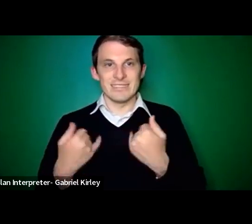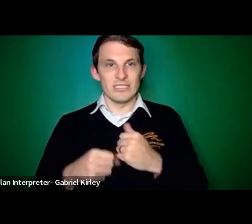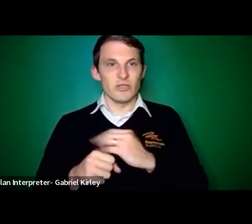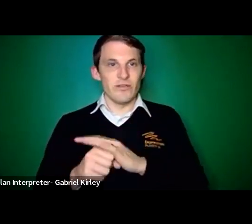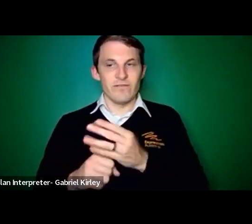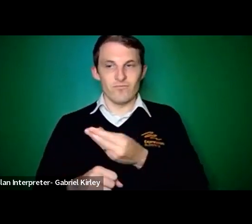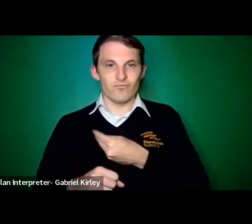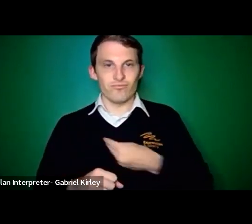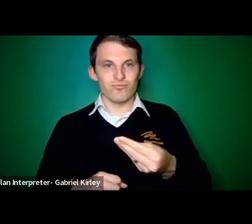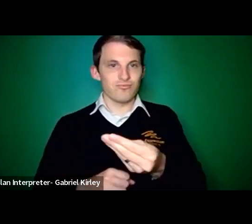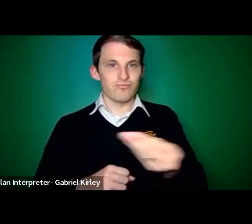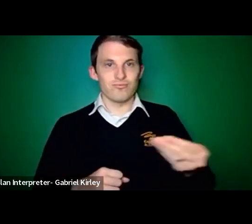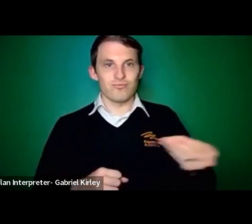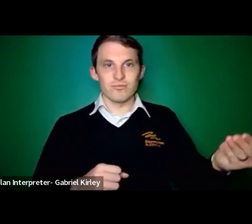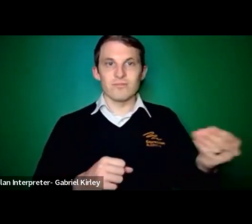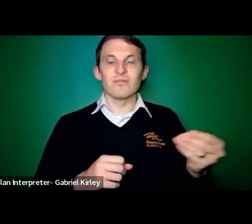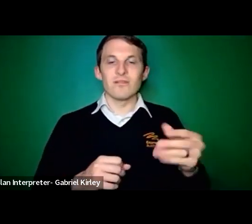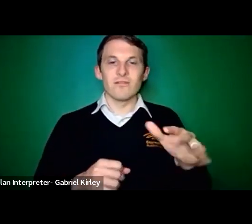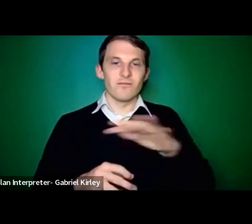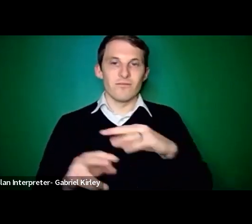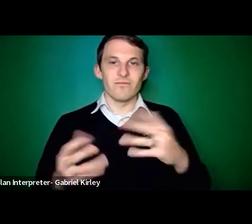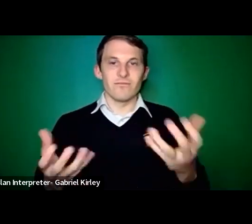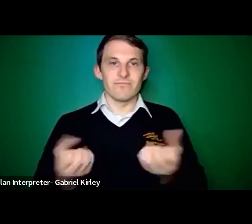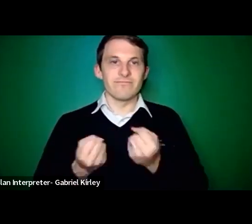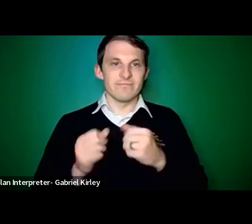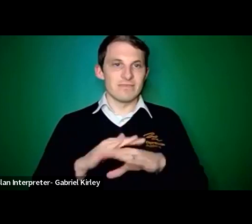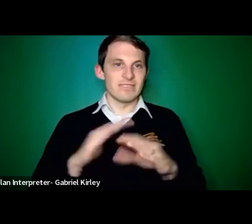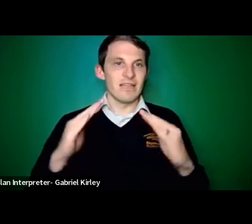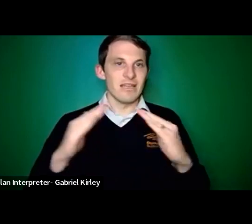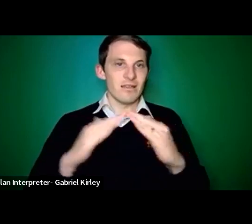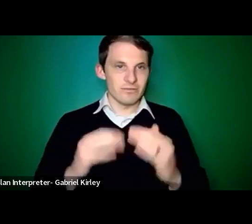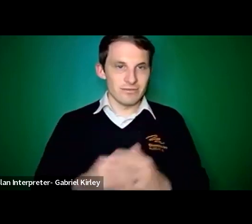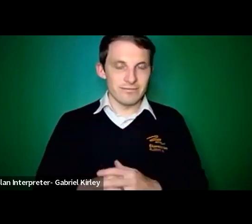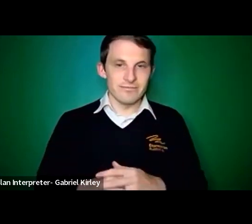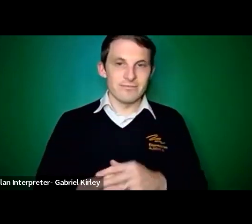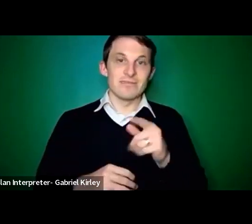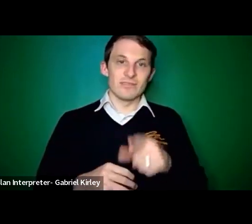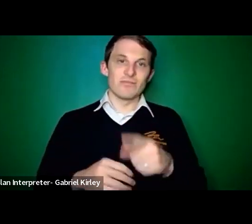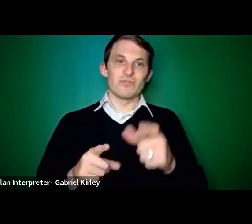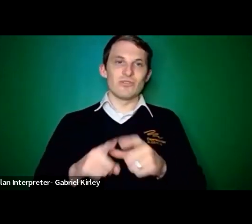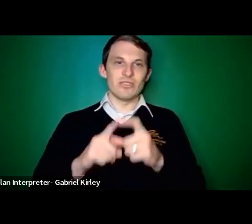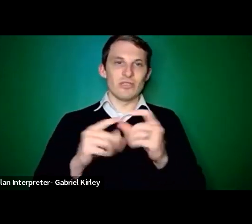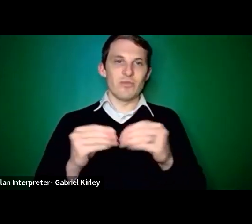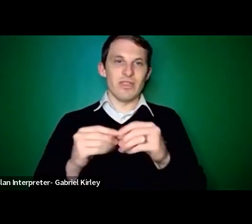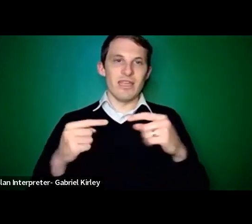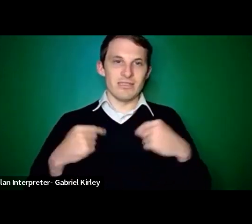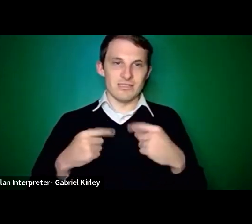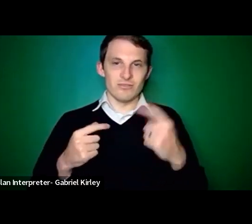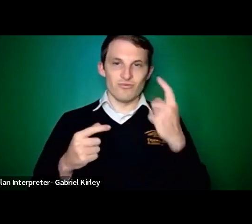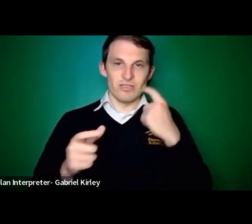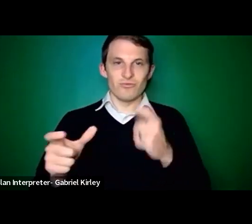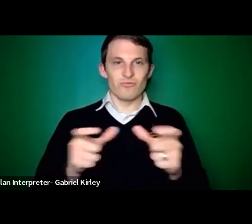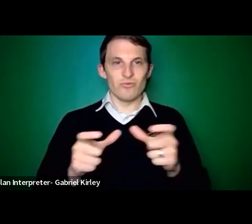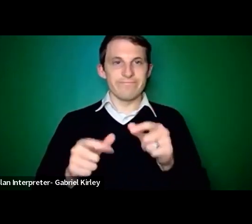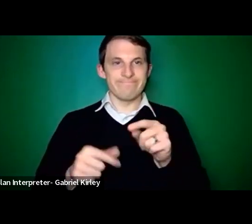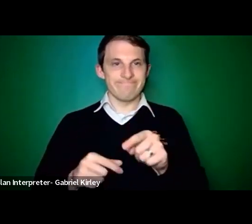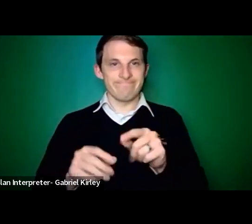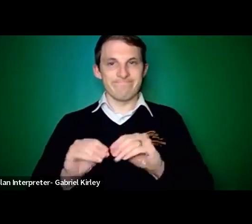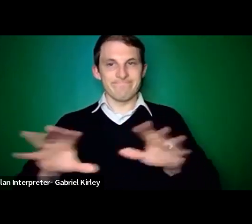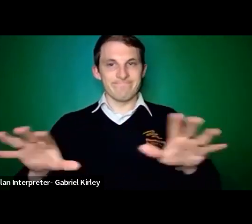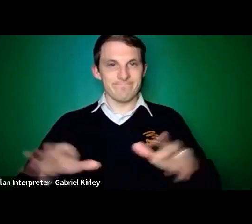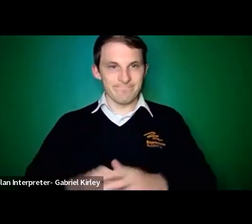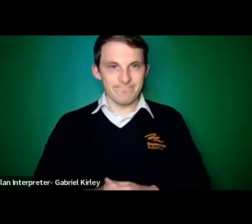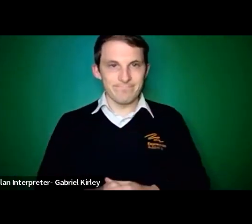household members. And these continue to be challenges for us in controlling the spread of this virus. Now,